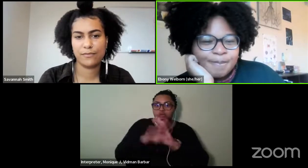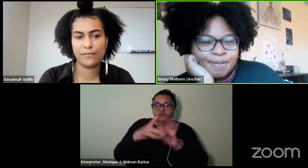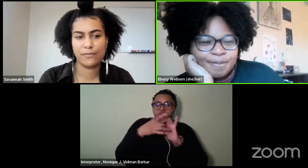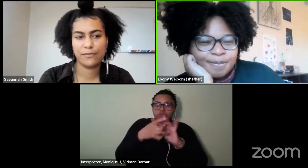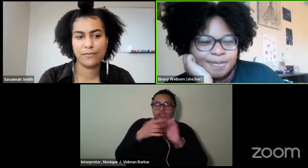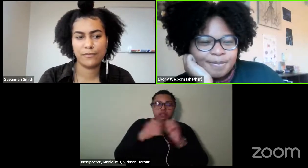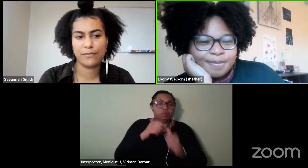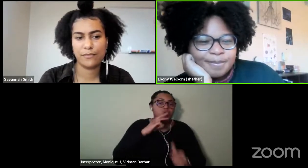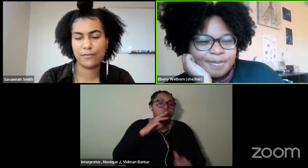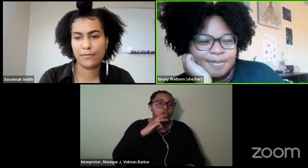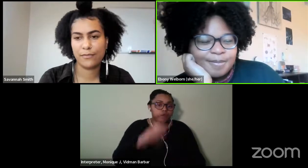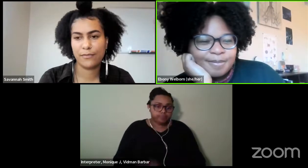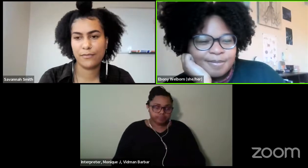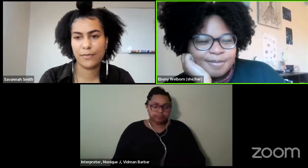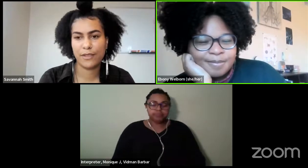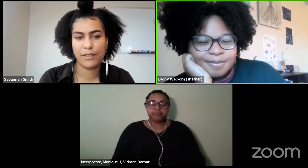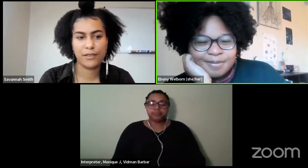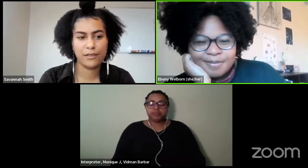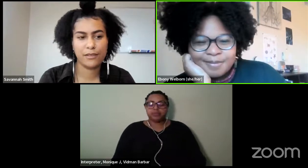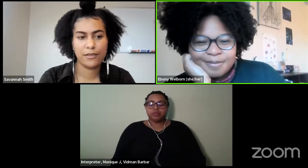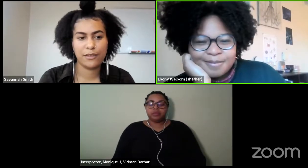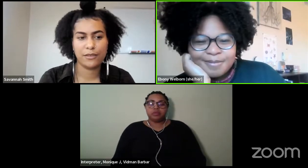water.